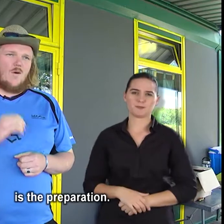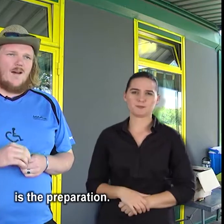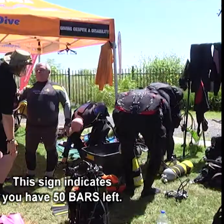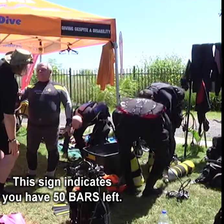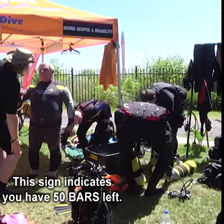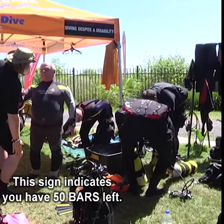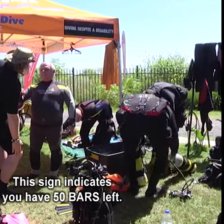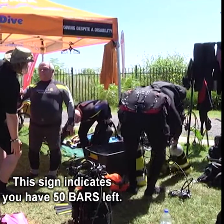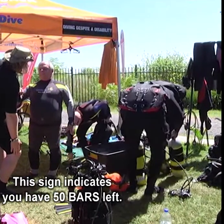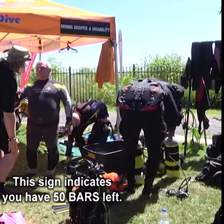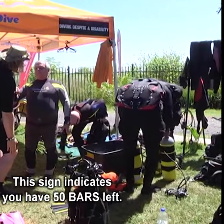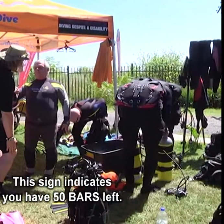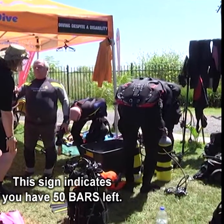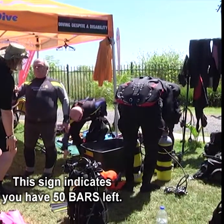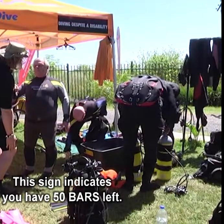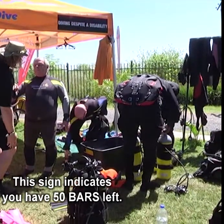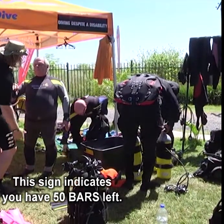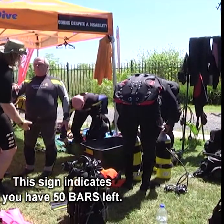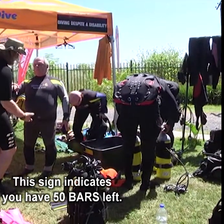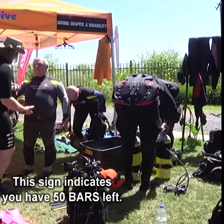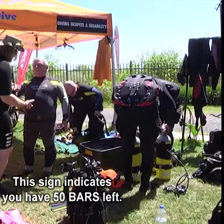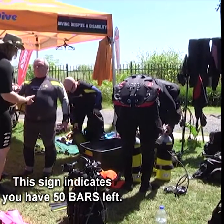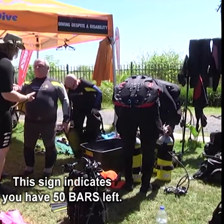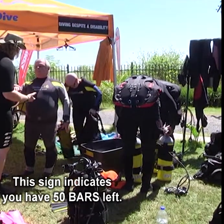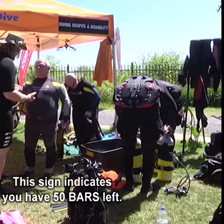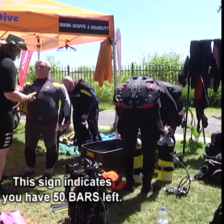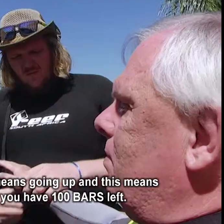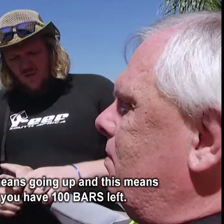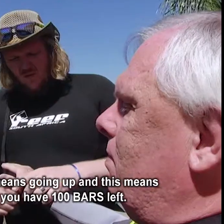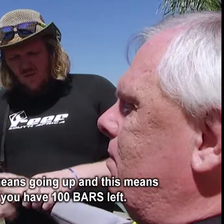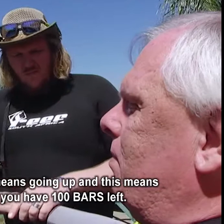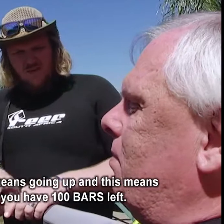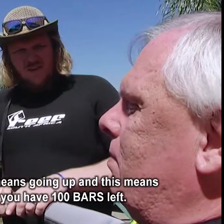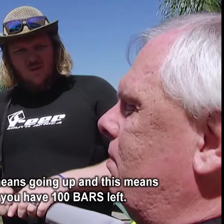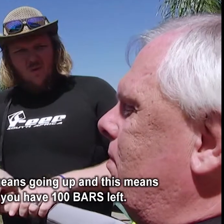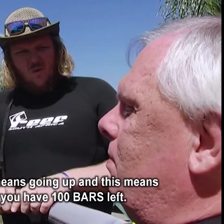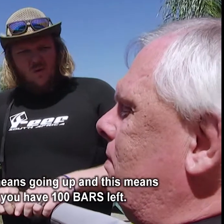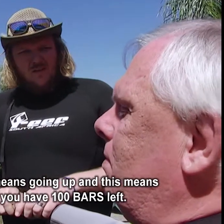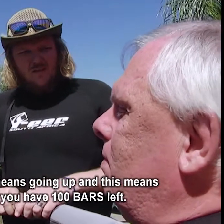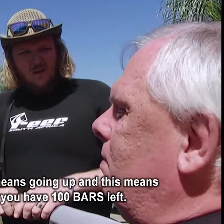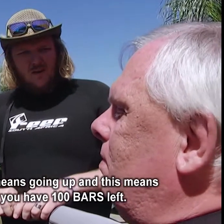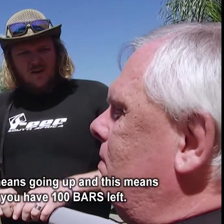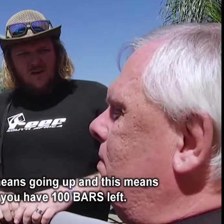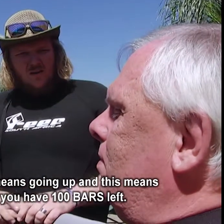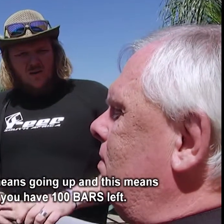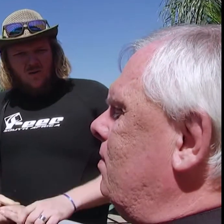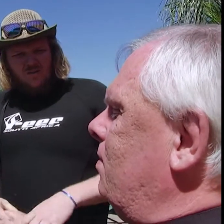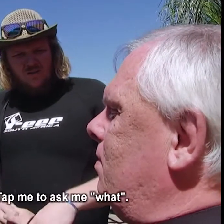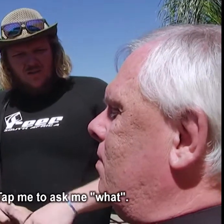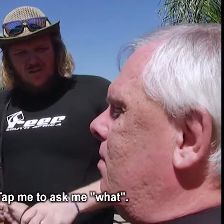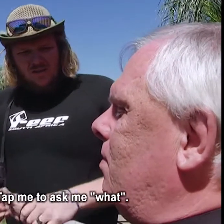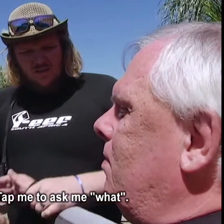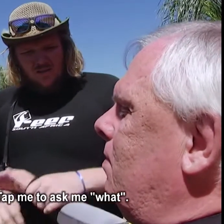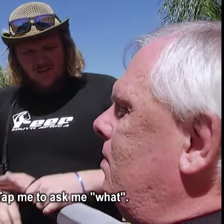is beforehand. Jy het 50 bar oor, ons gaan op, of jy het nog 100 bar,